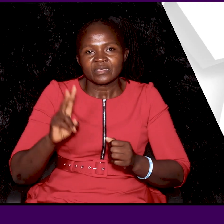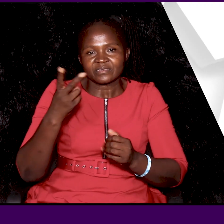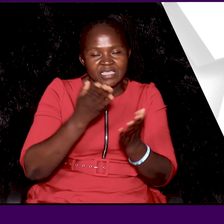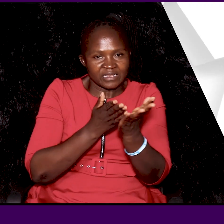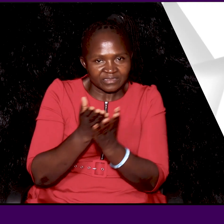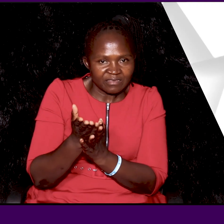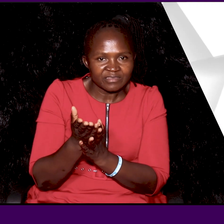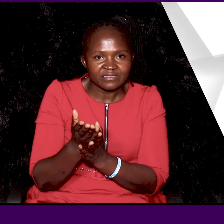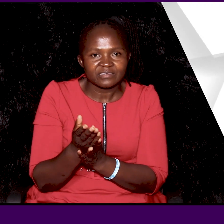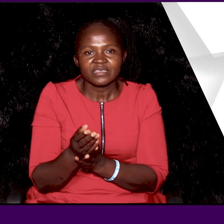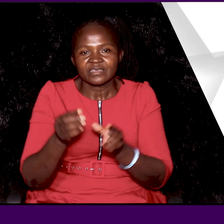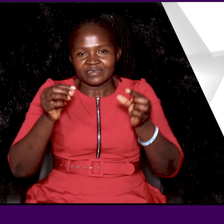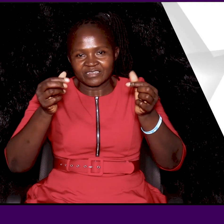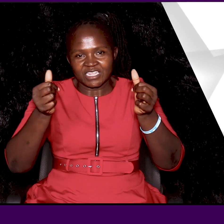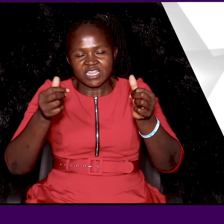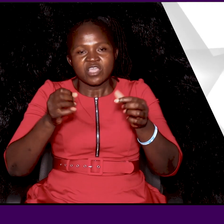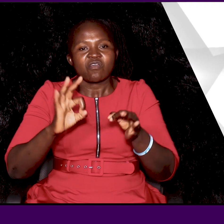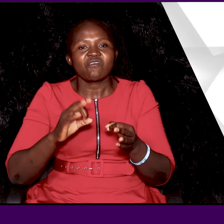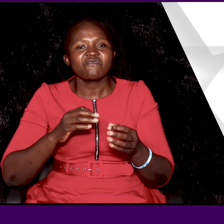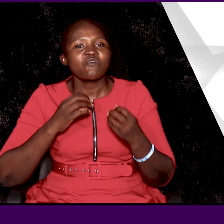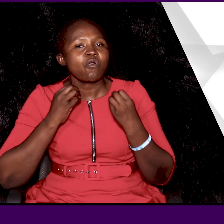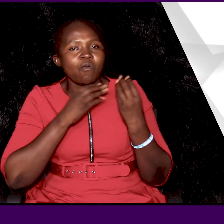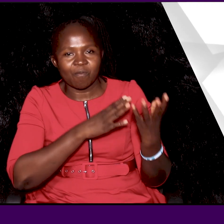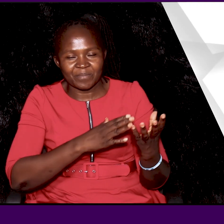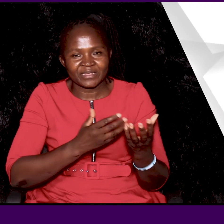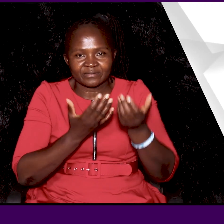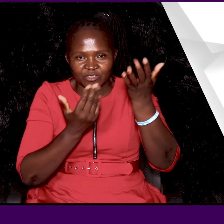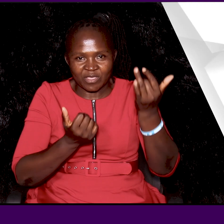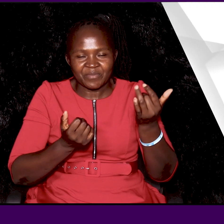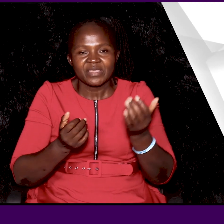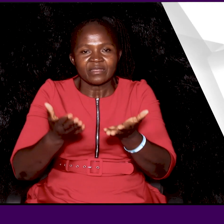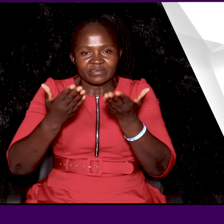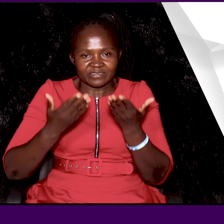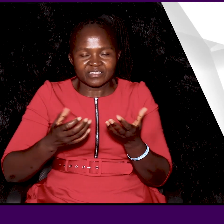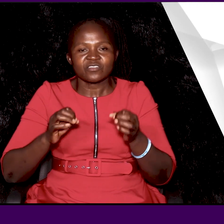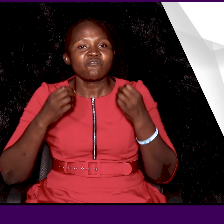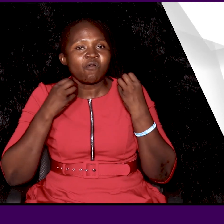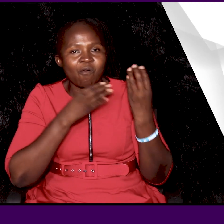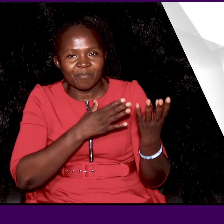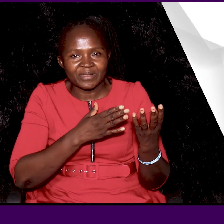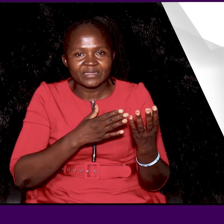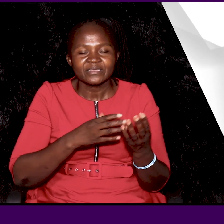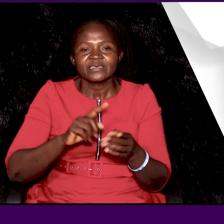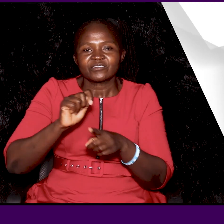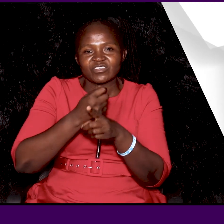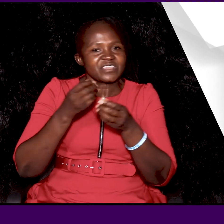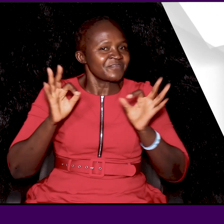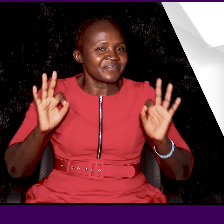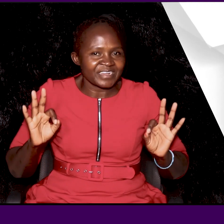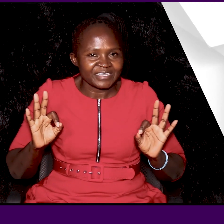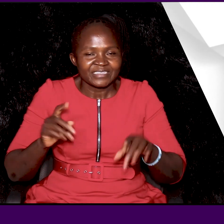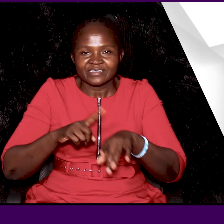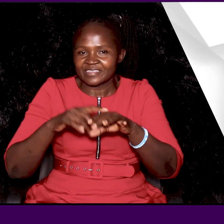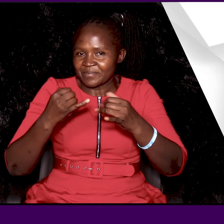second service is resolution of complaints. The requirement is receipt of complaint and the cost is free.